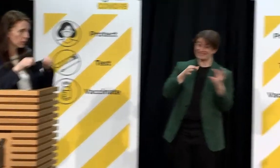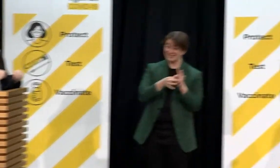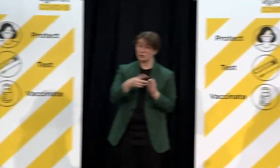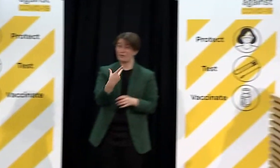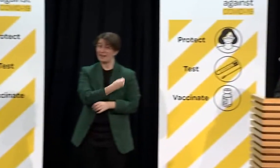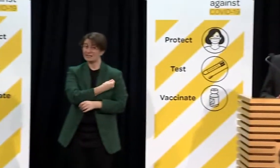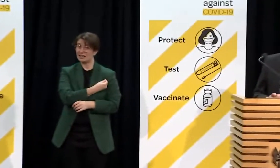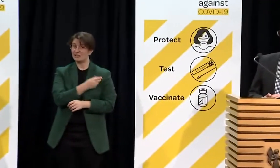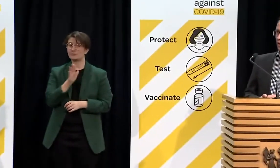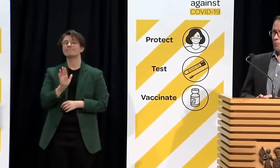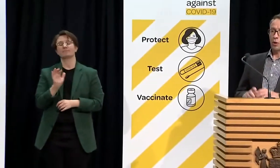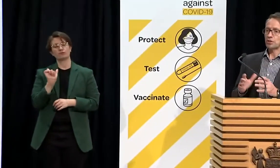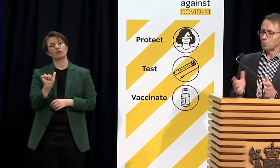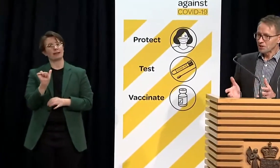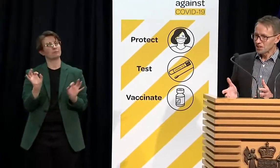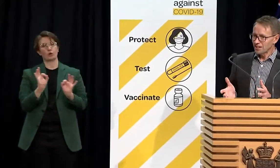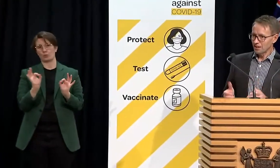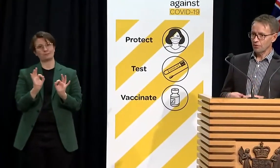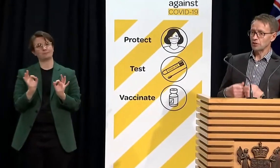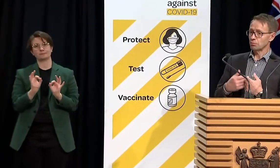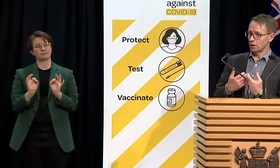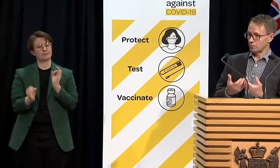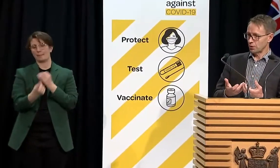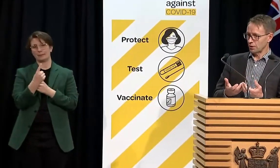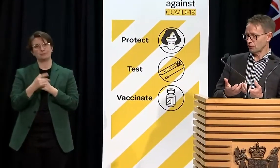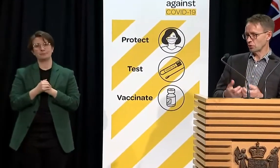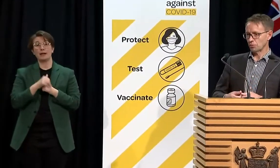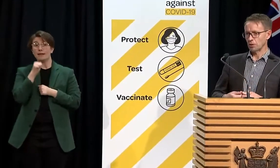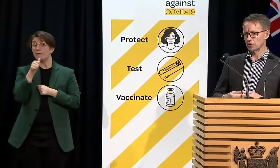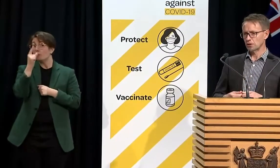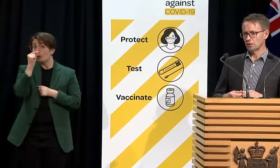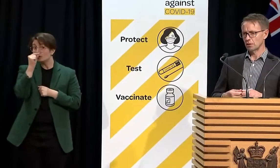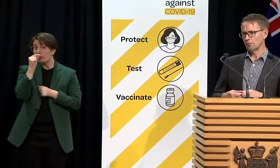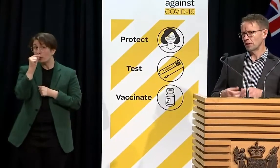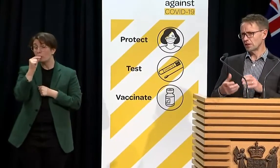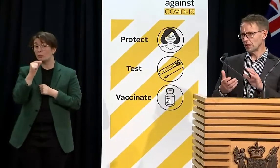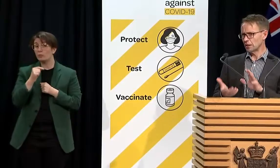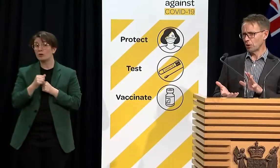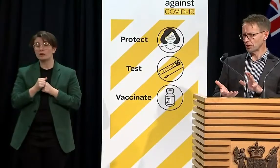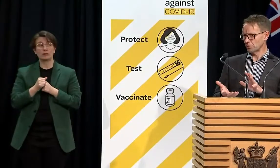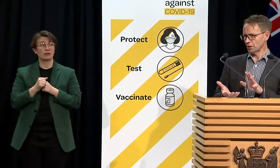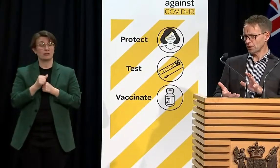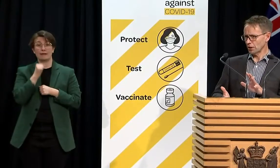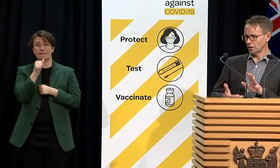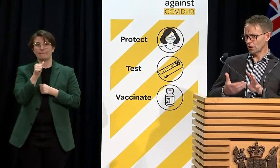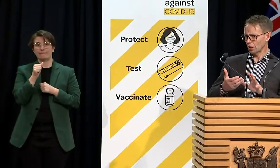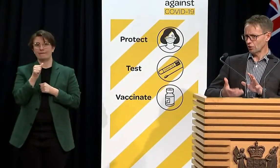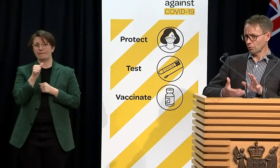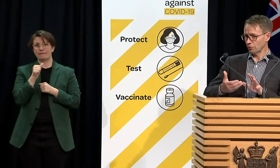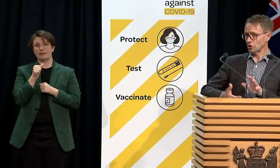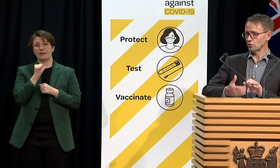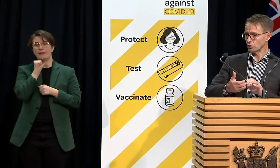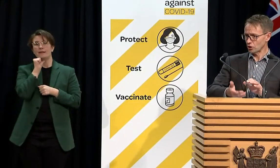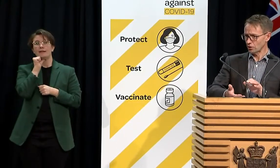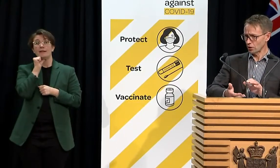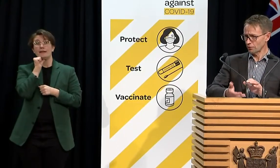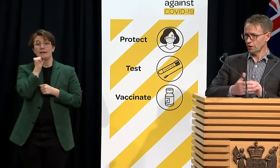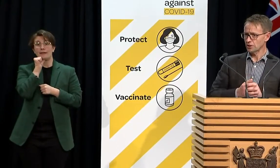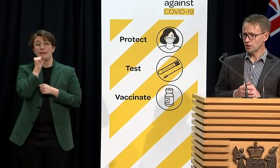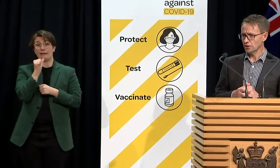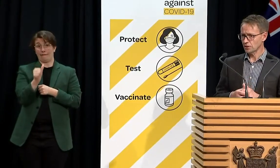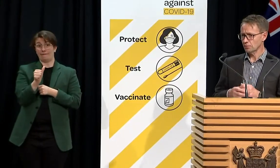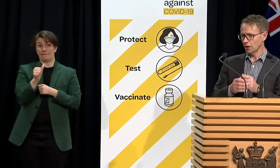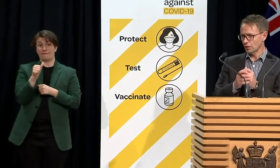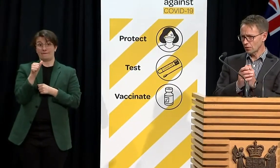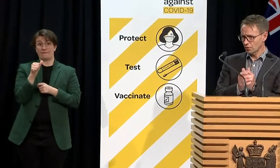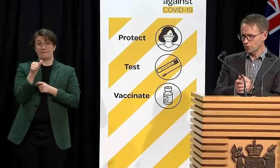if there's a possibility, if there's of course, because if there's any possibility, a health professional would